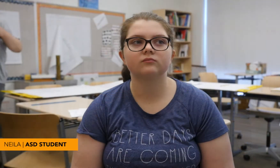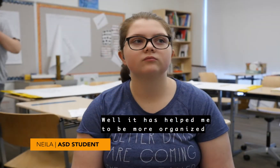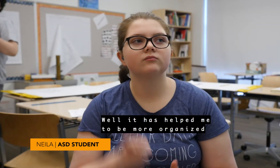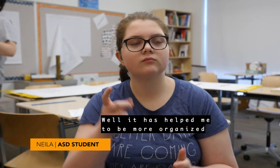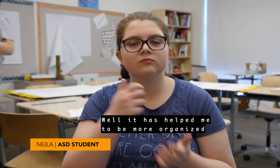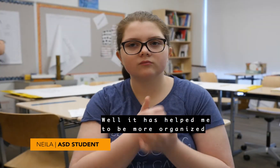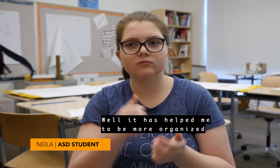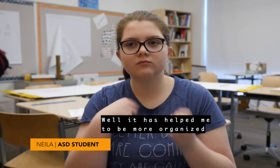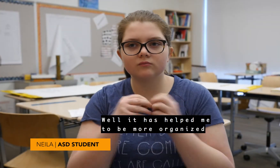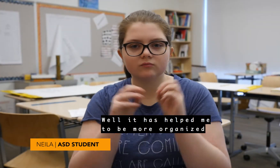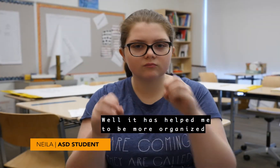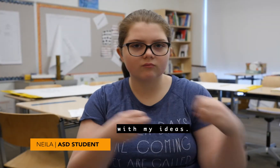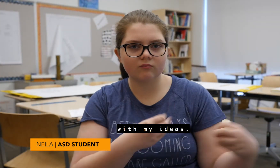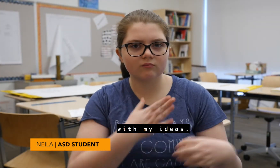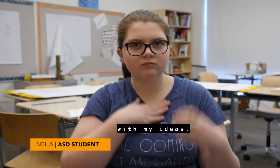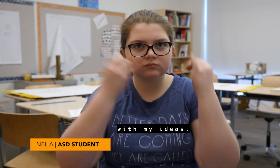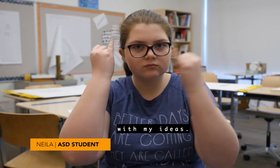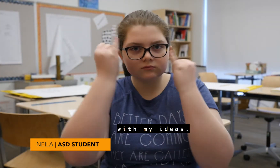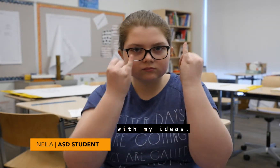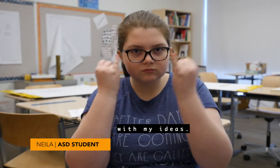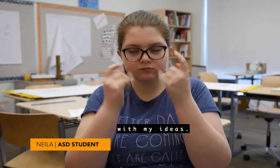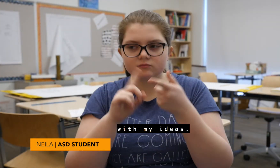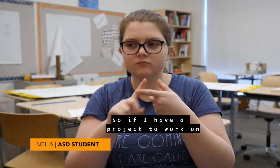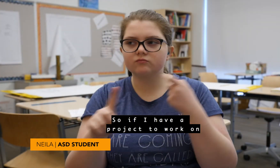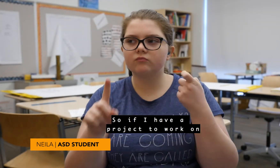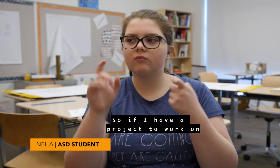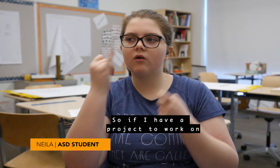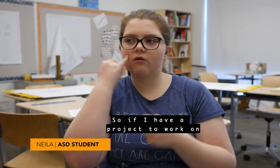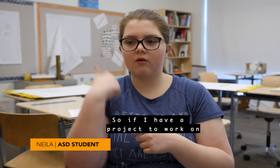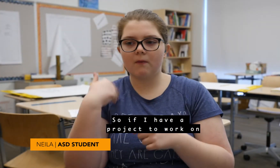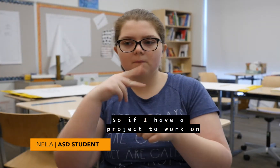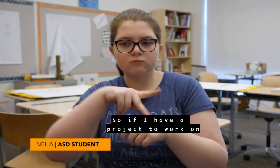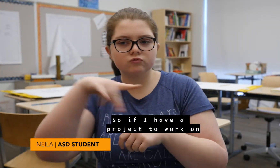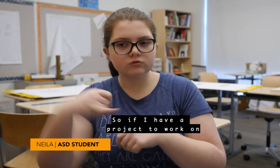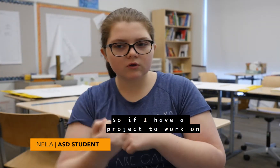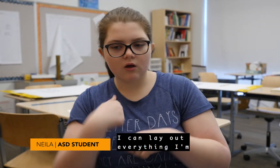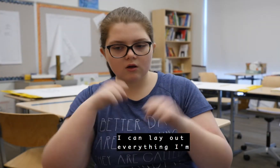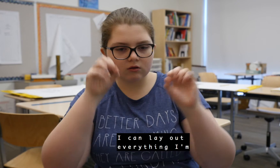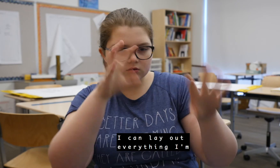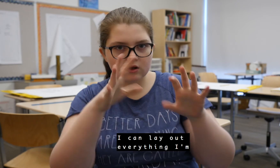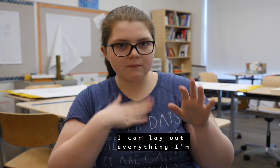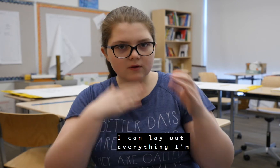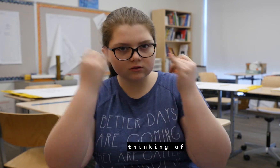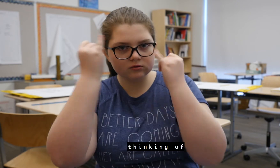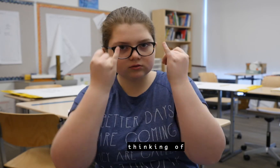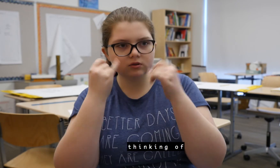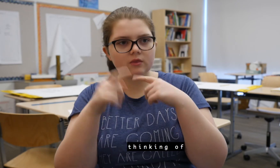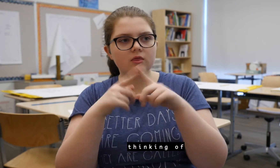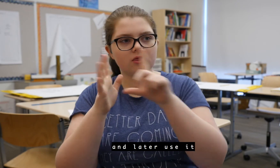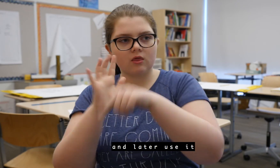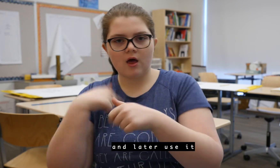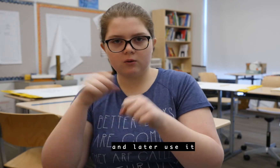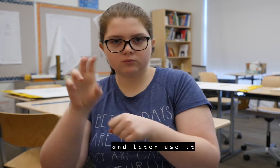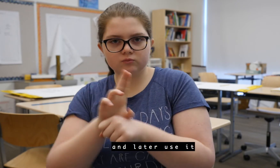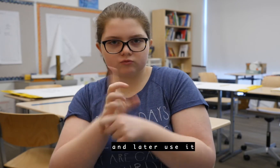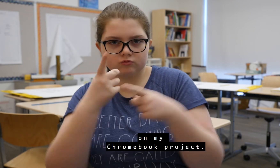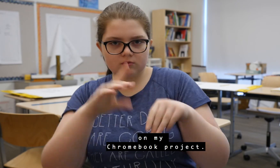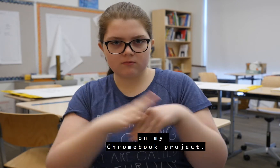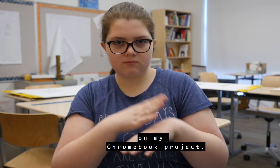Well, it's helped me be more organized with my ideas. So if I have a project to work on, I can lay out everything I'm thinking of and later use it on my Chromebook